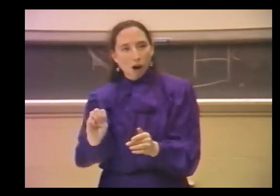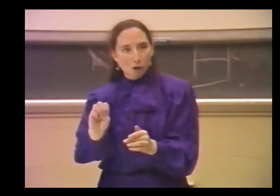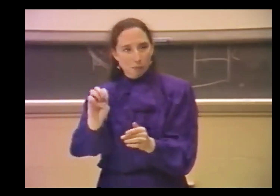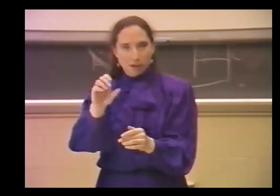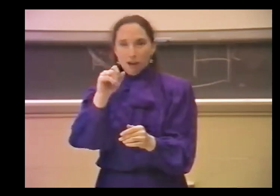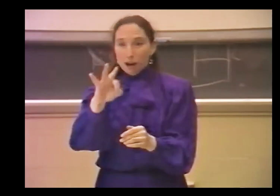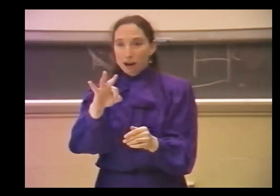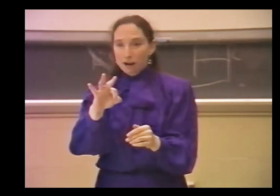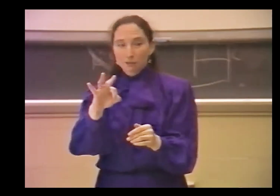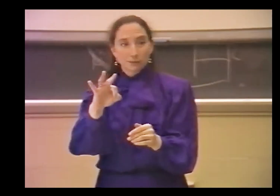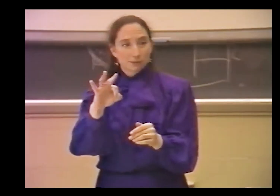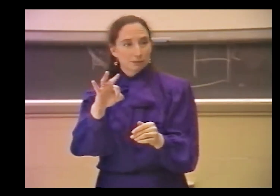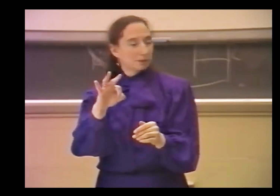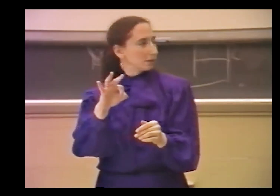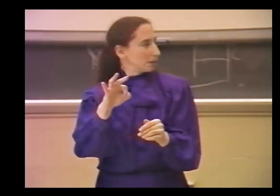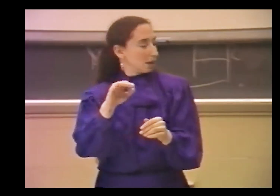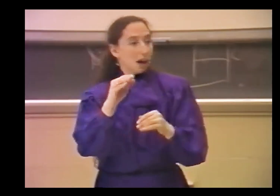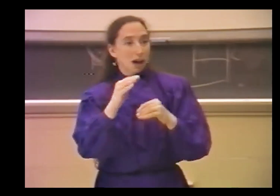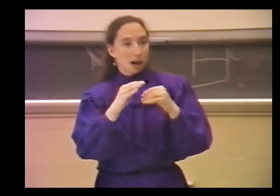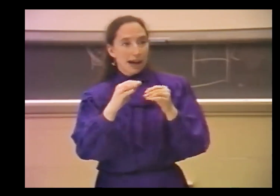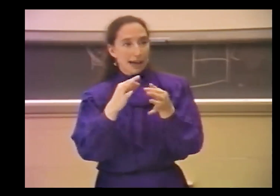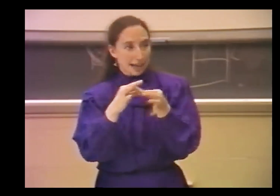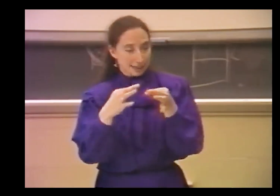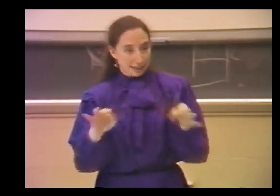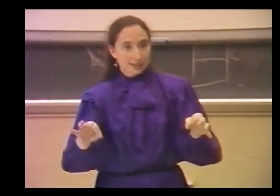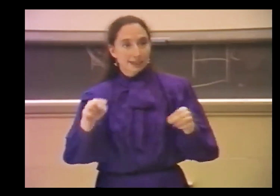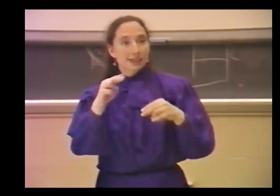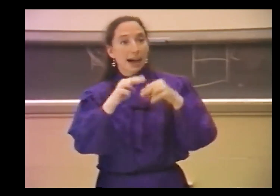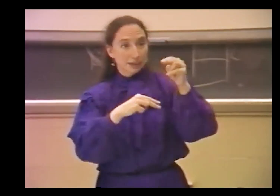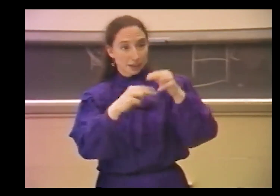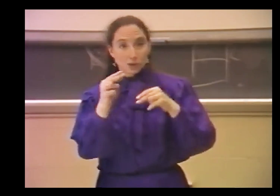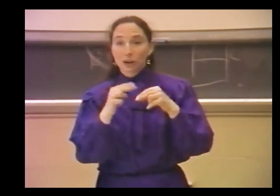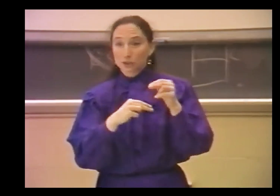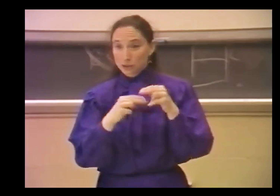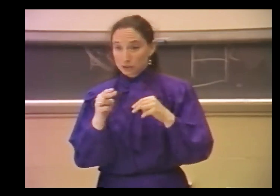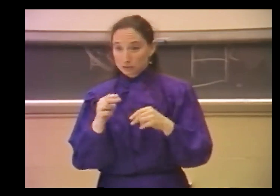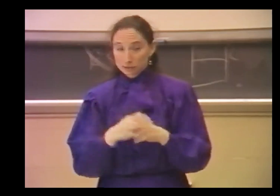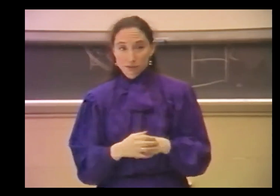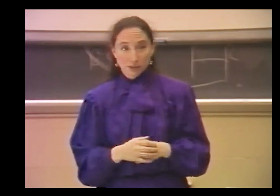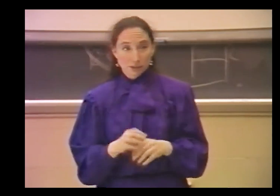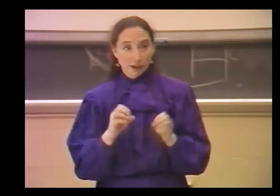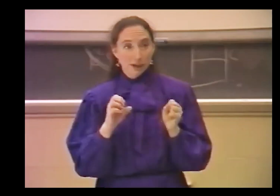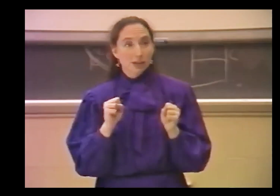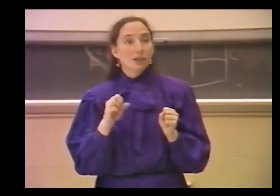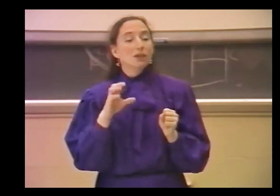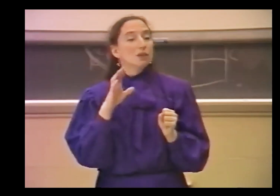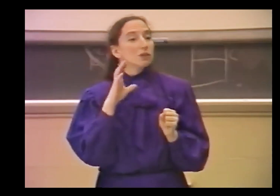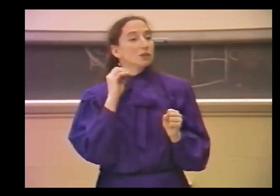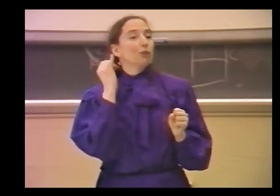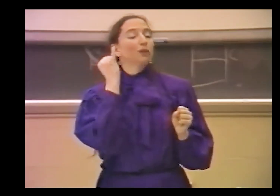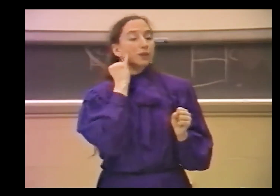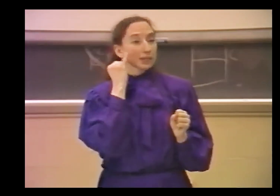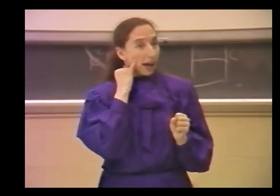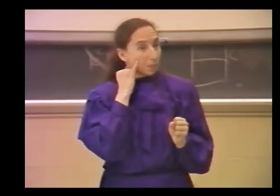scope of a syntactic structure. Okay. So, for